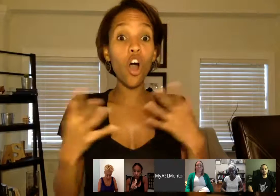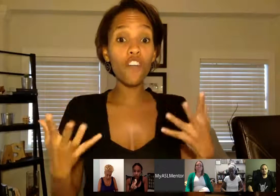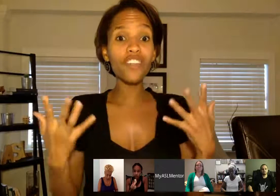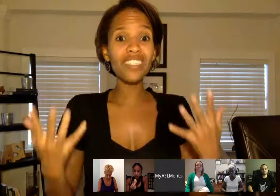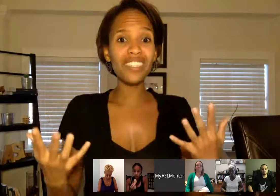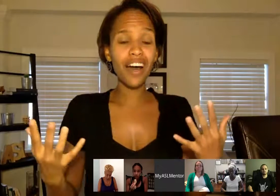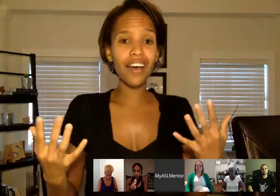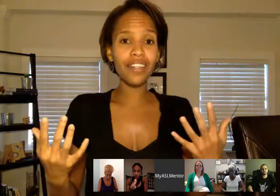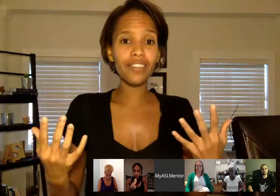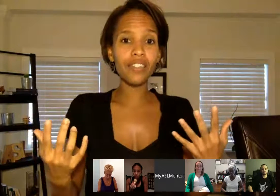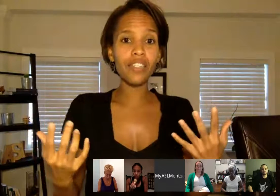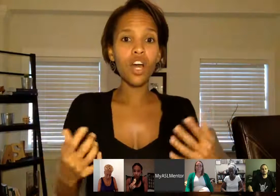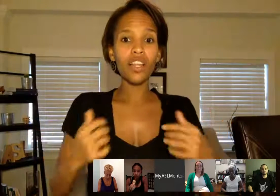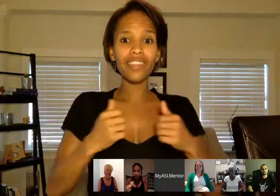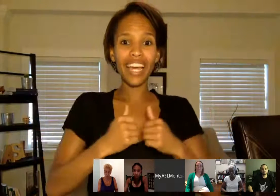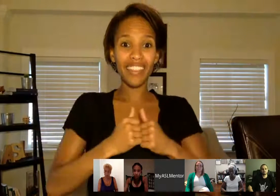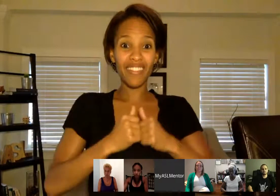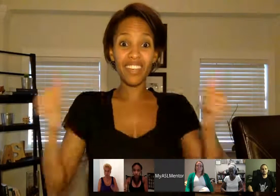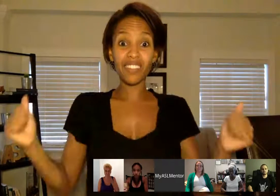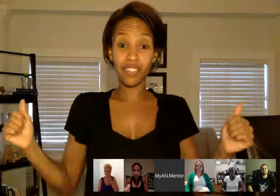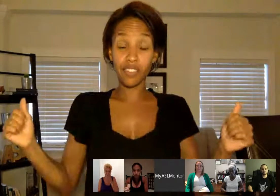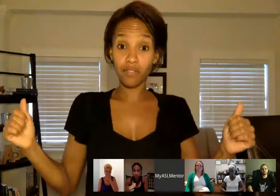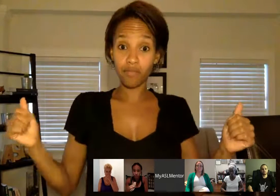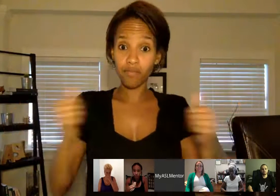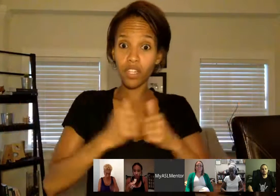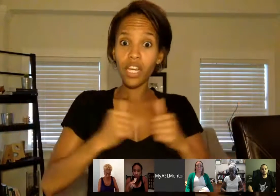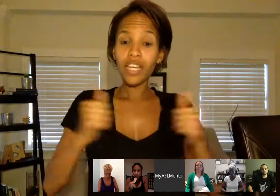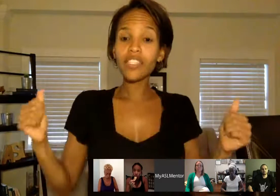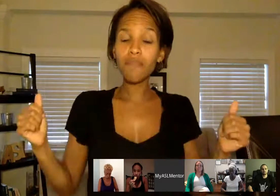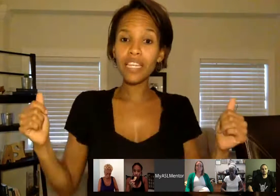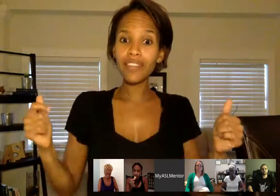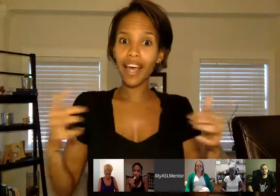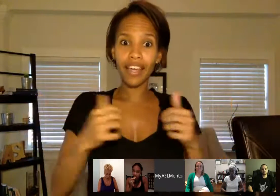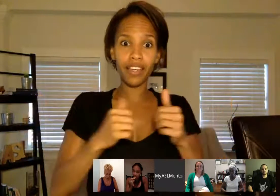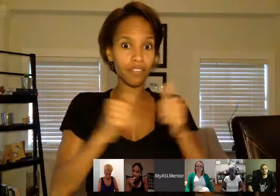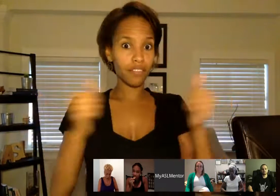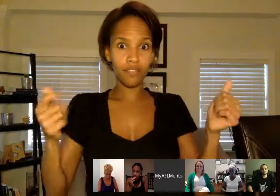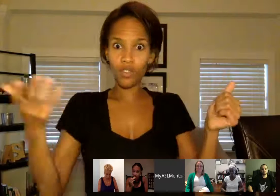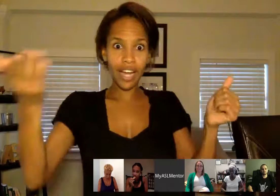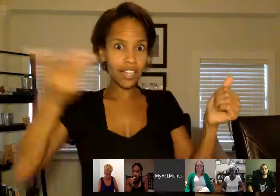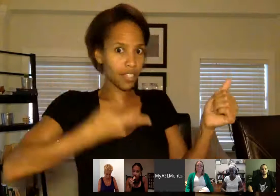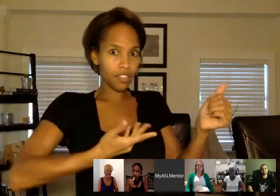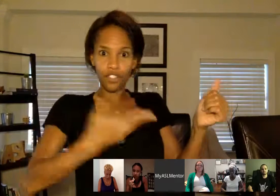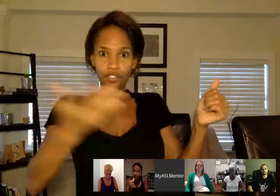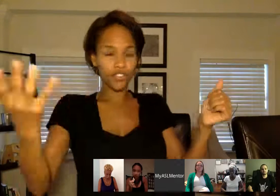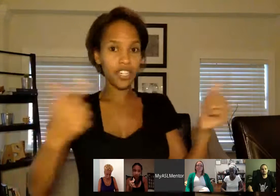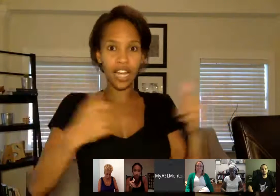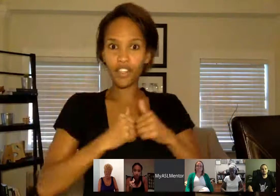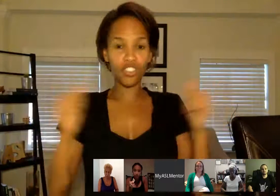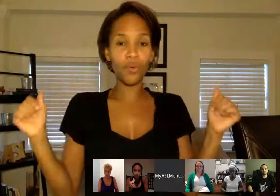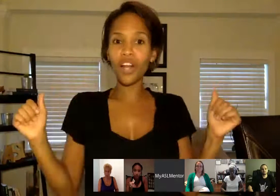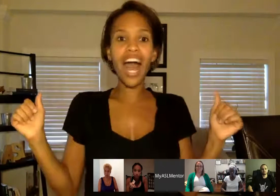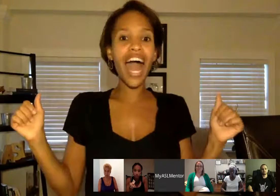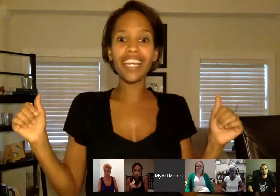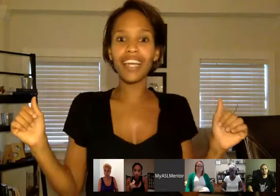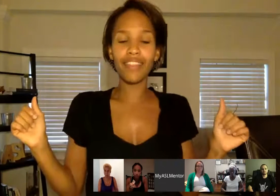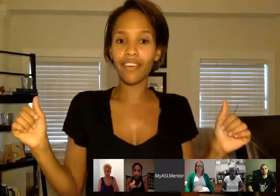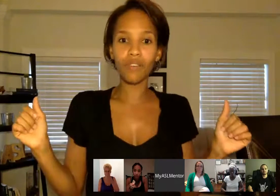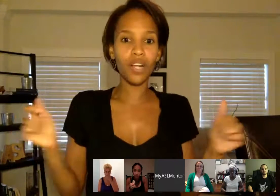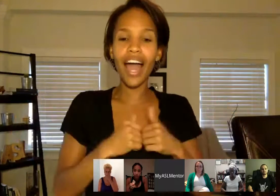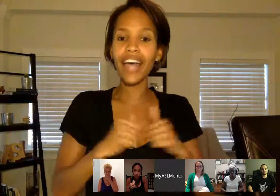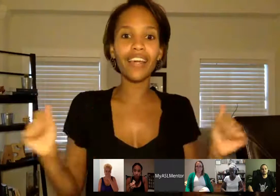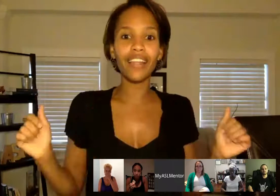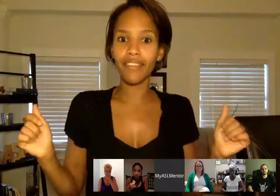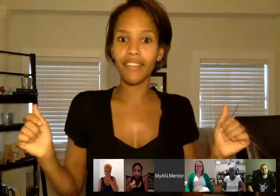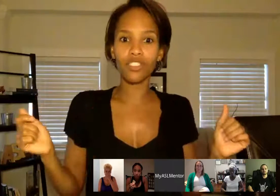is often signed like this, to mean like, you guys can, you're free, we're not hiding anything.